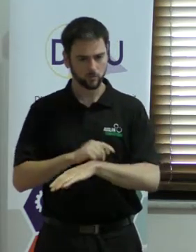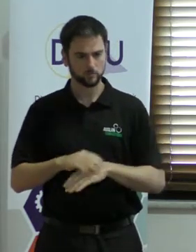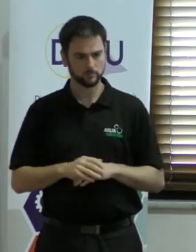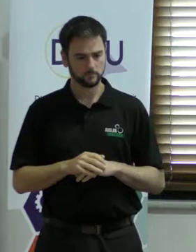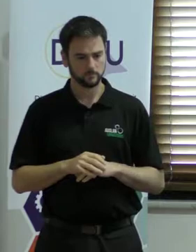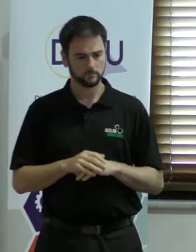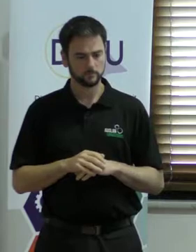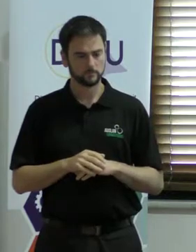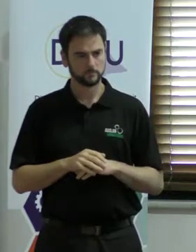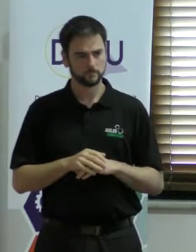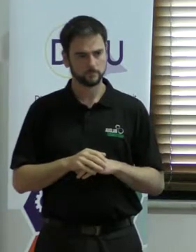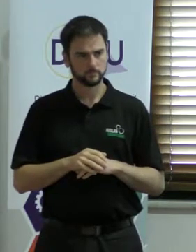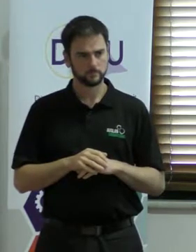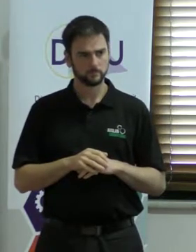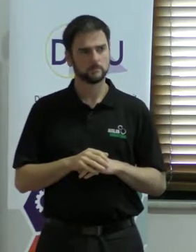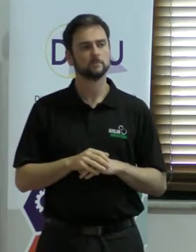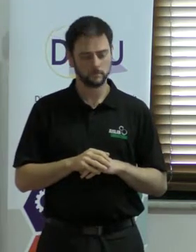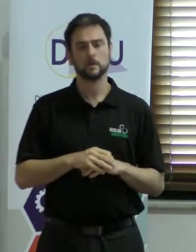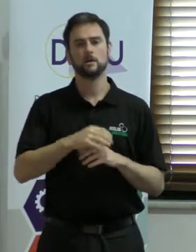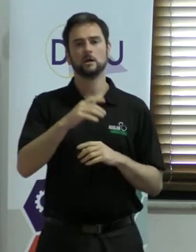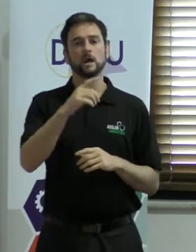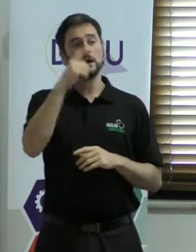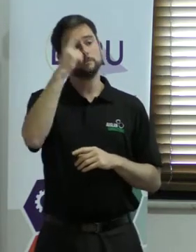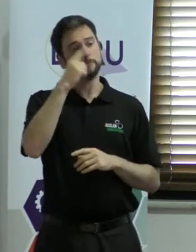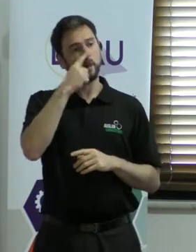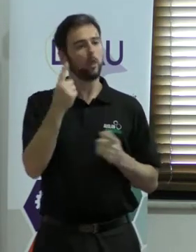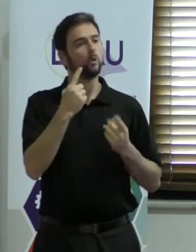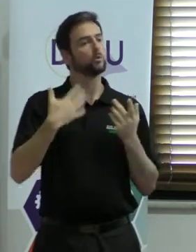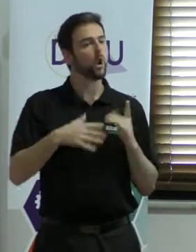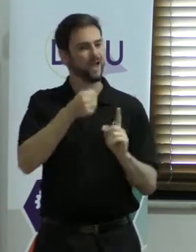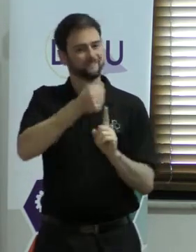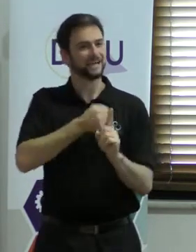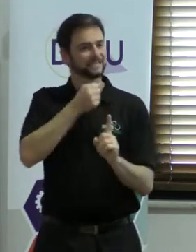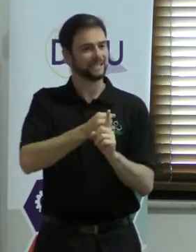the one who come back